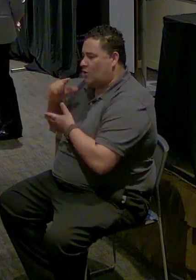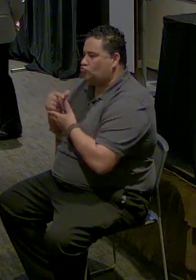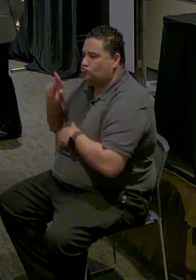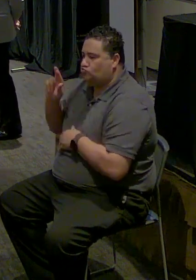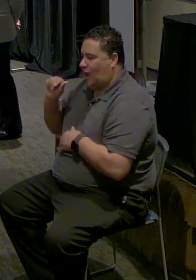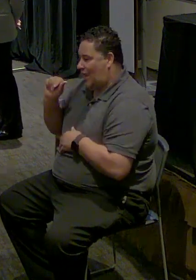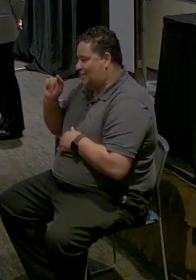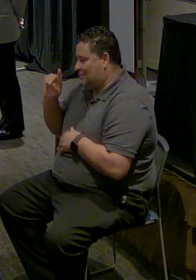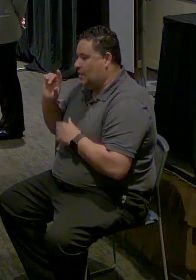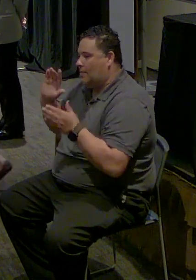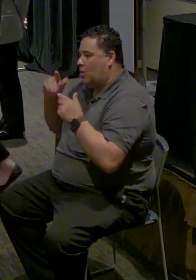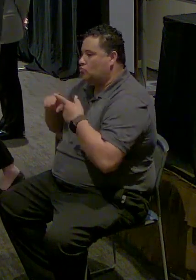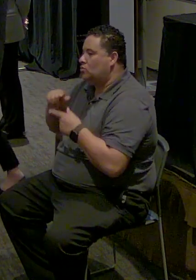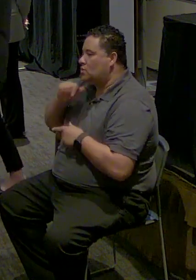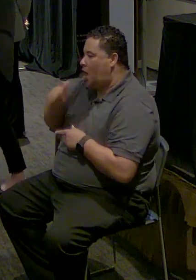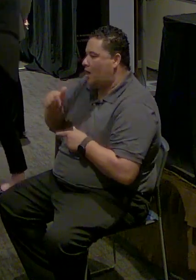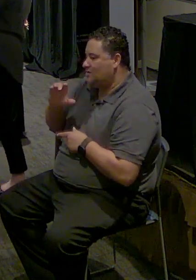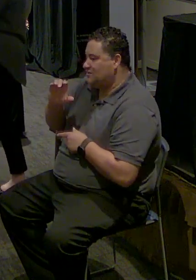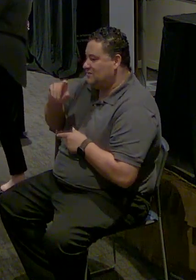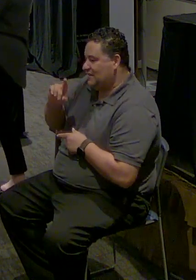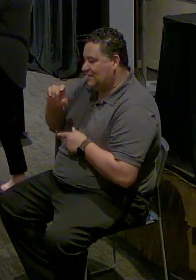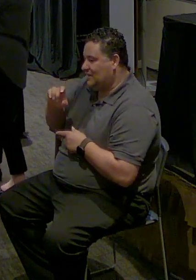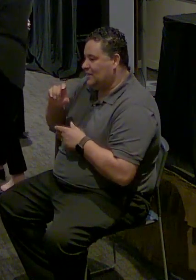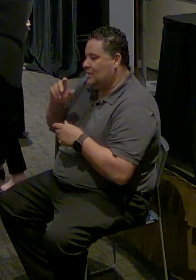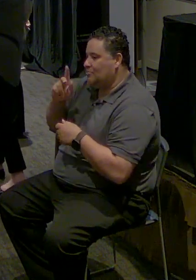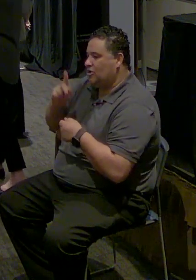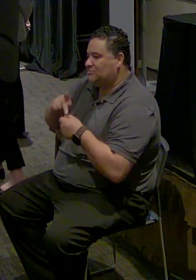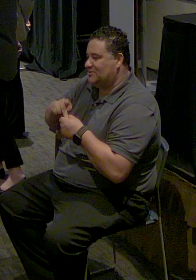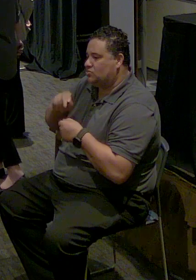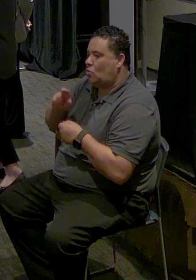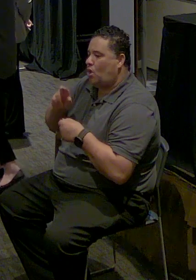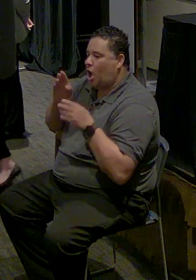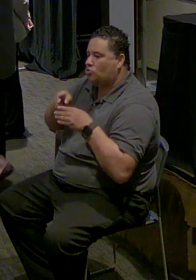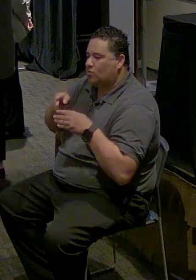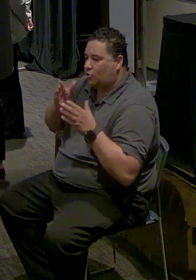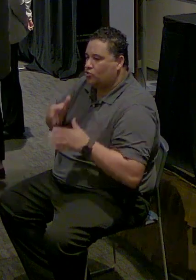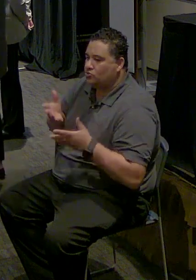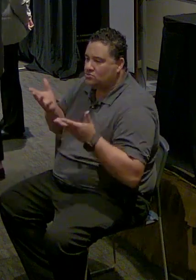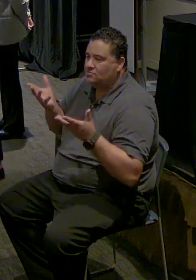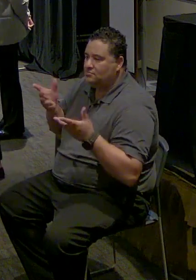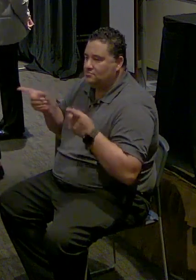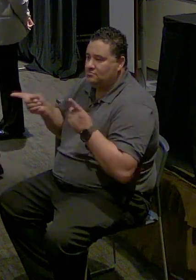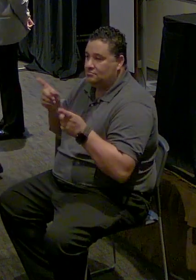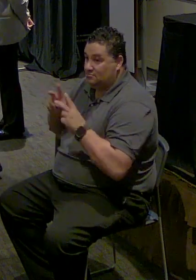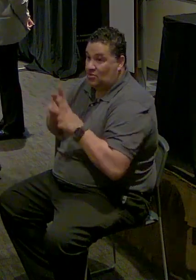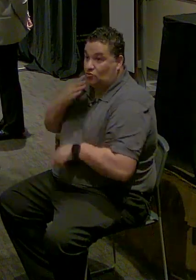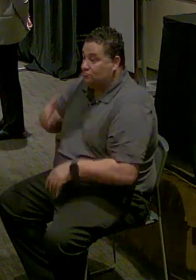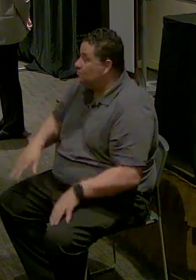compare to non-CTE participants and or concentrators? Very good.